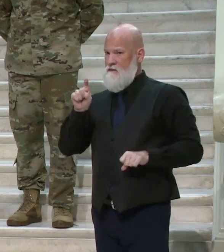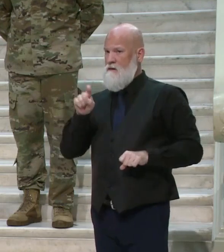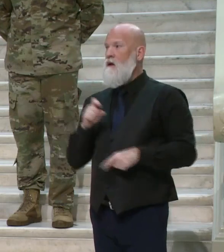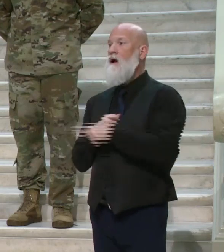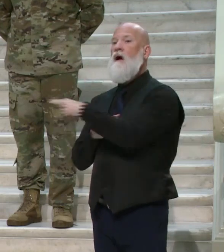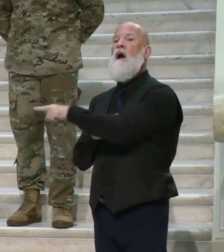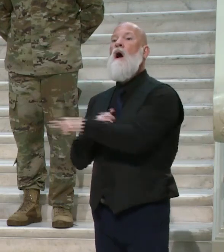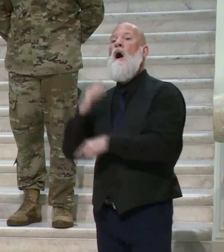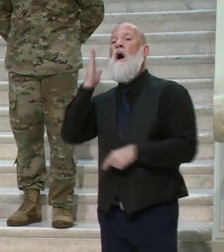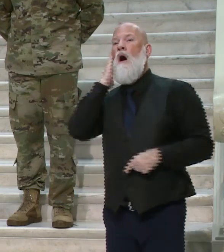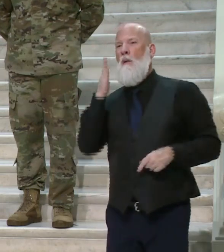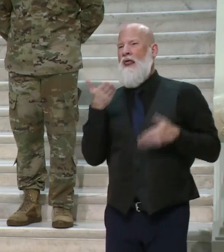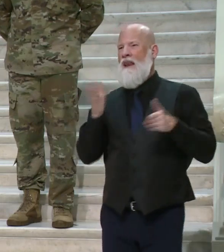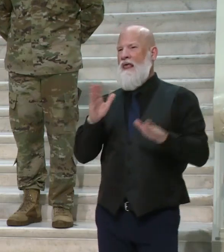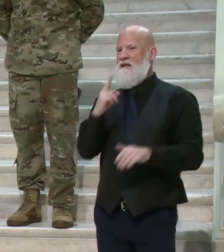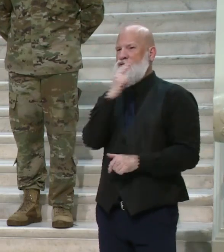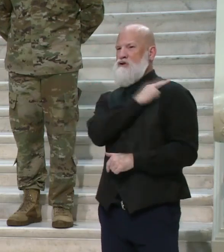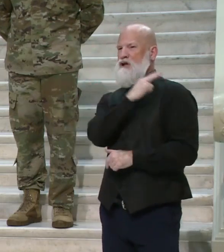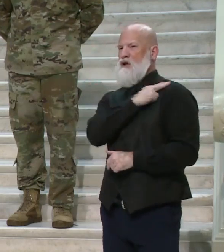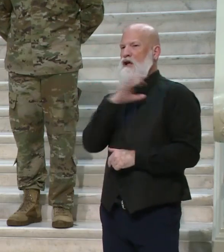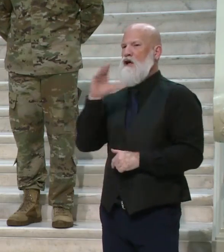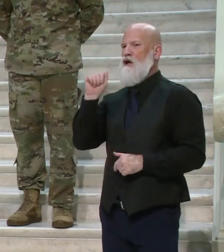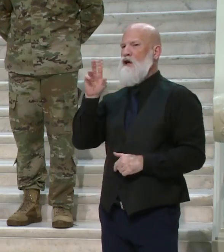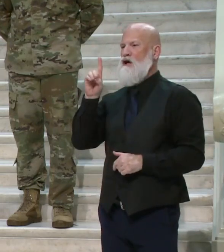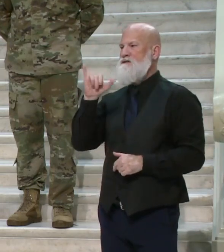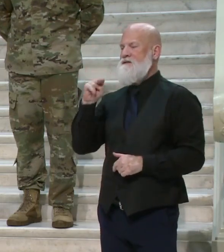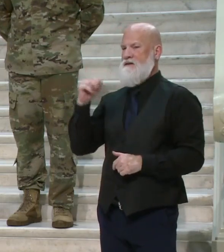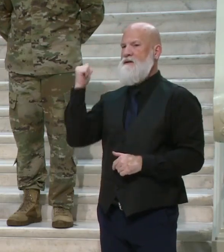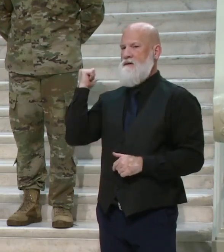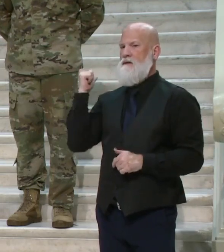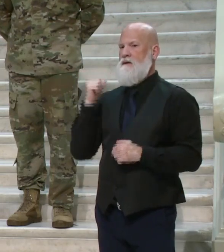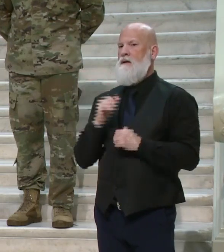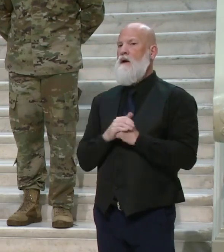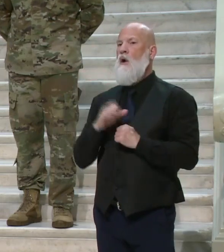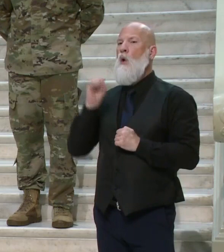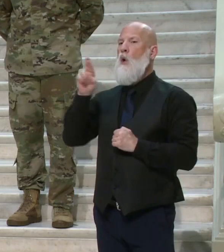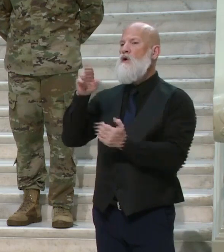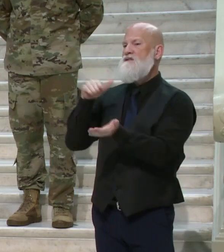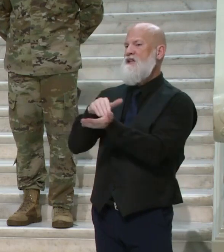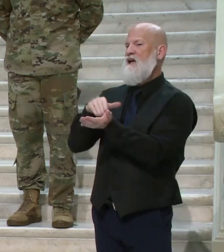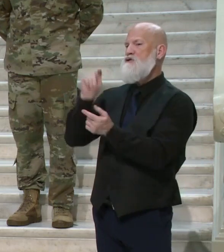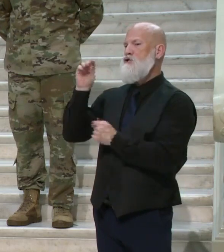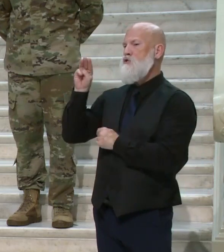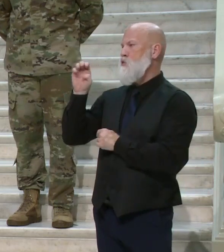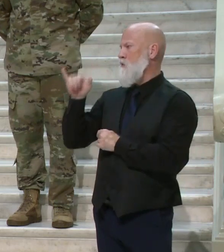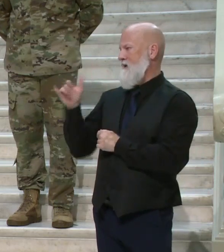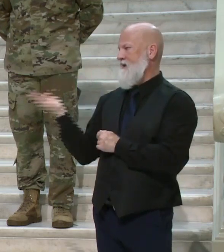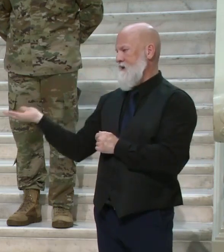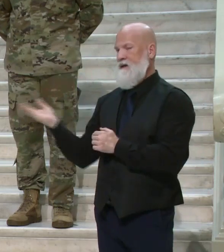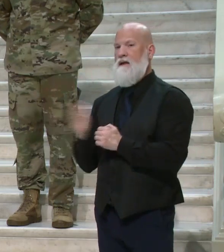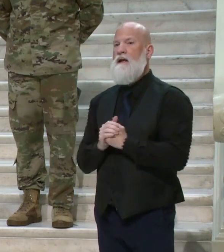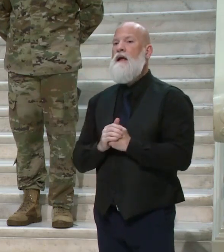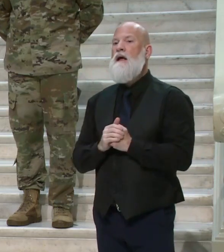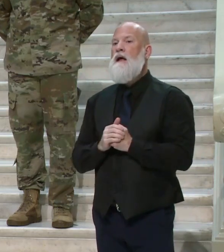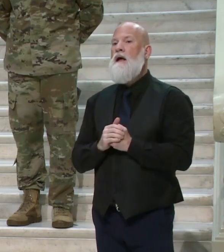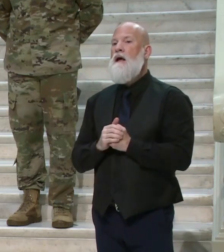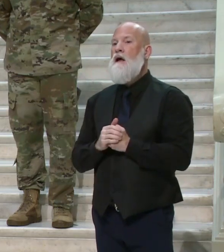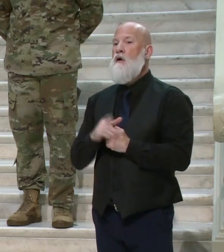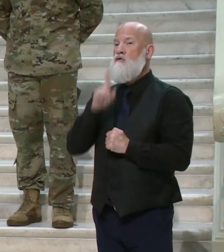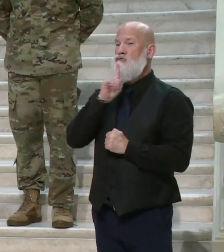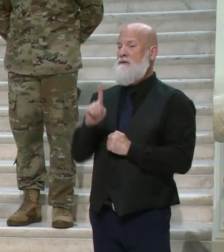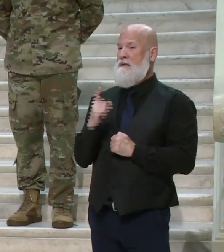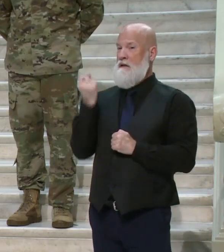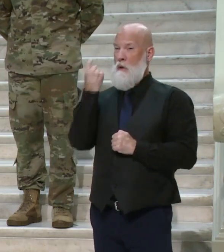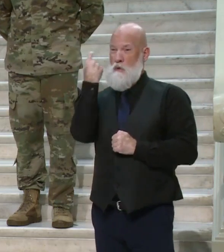Toomey answer that too, but just from a big picture perspective, that was something that I've learned in the last really 24 hours, because we have